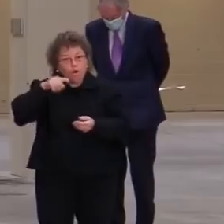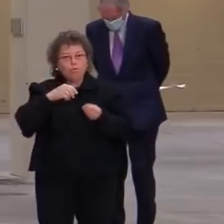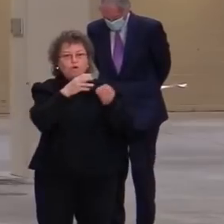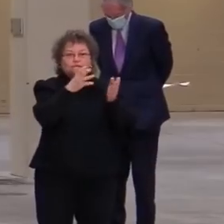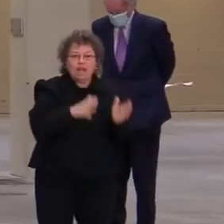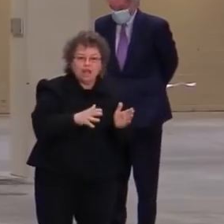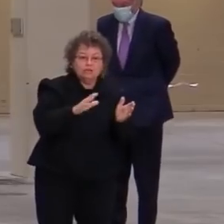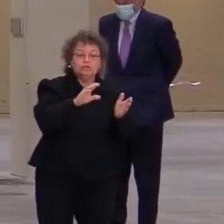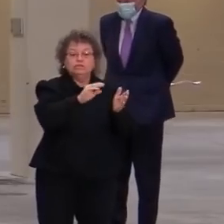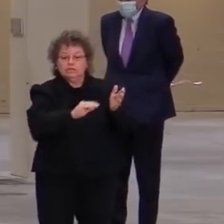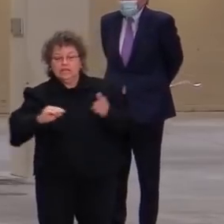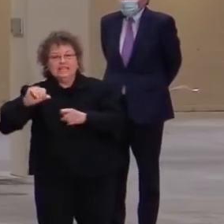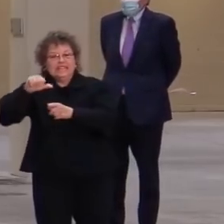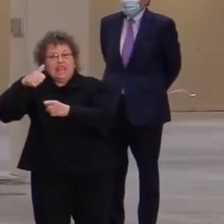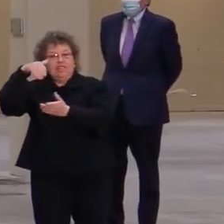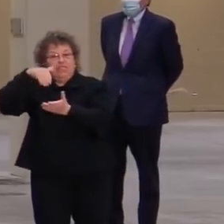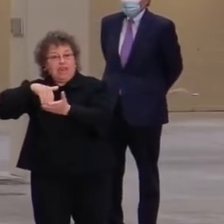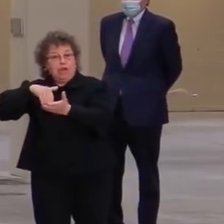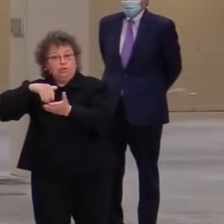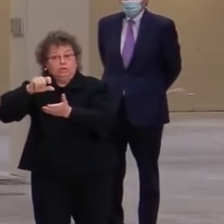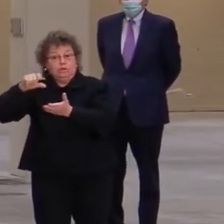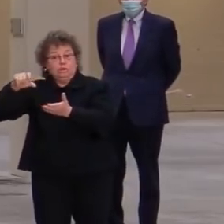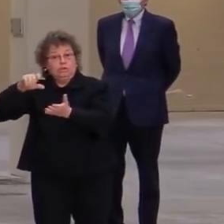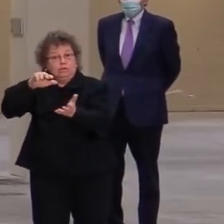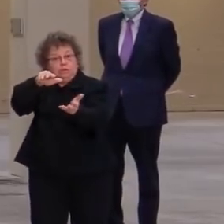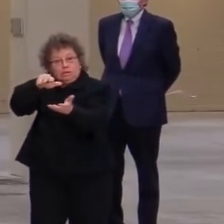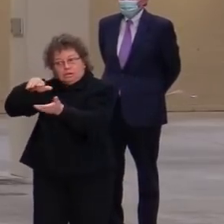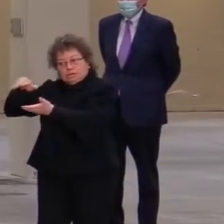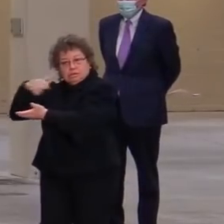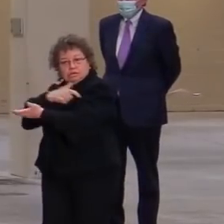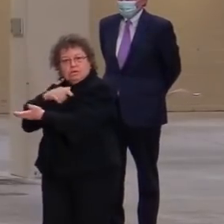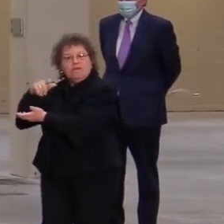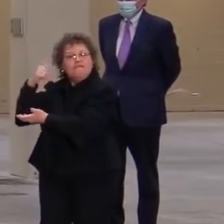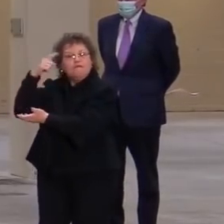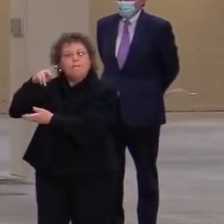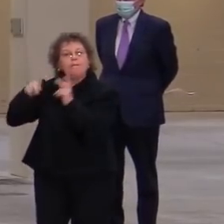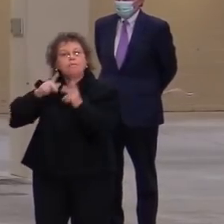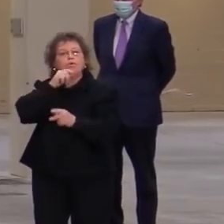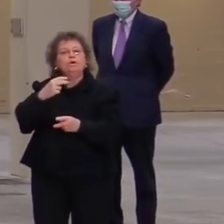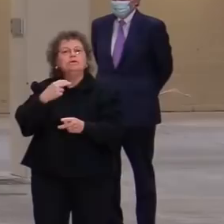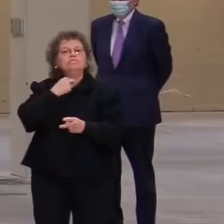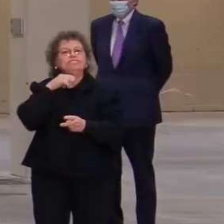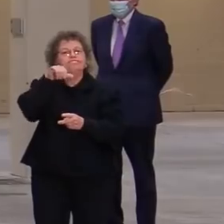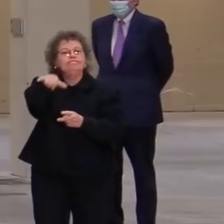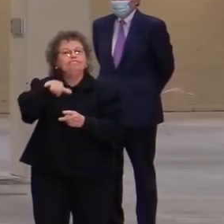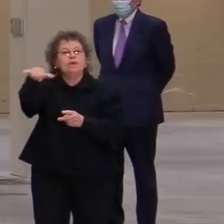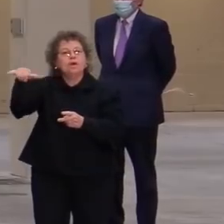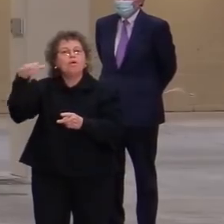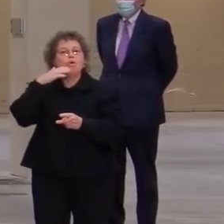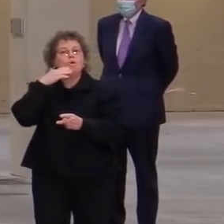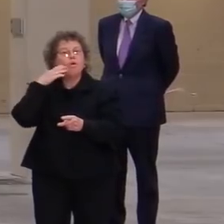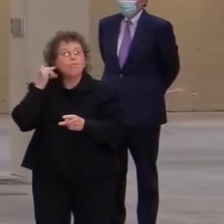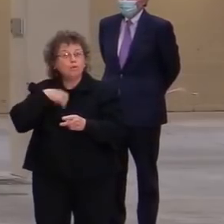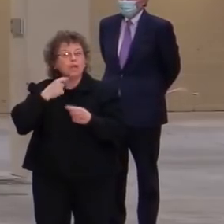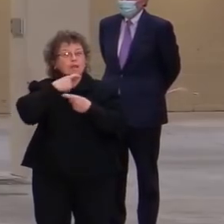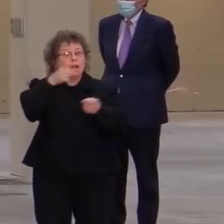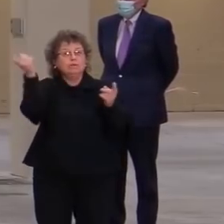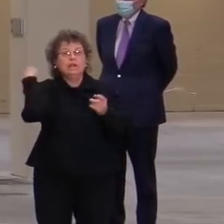about 10,000 J&J vaccines have been set aside for the homebound vaccination program we announced last